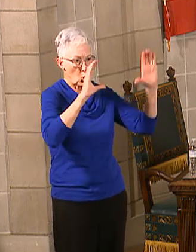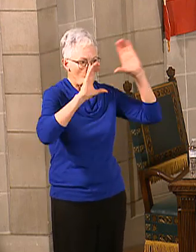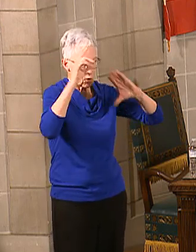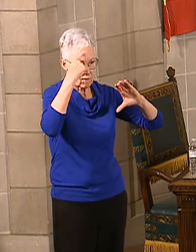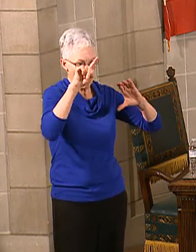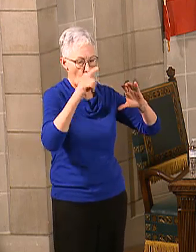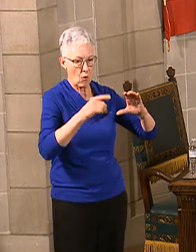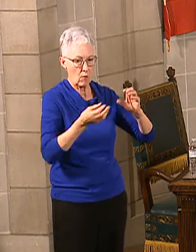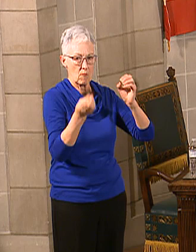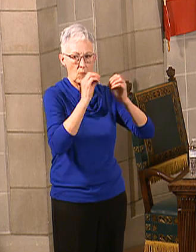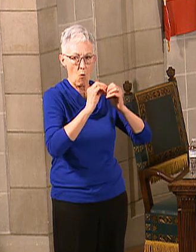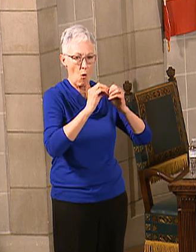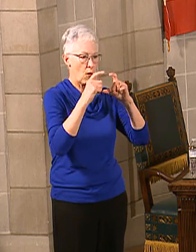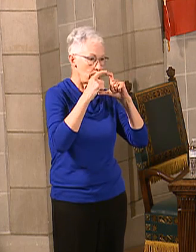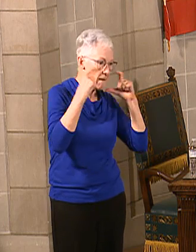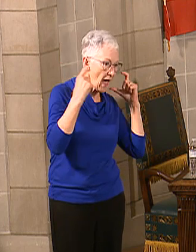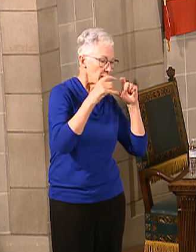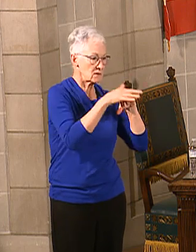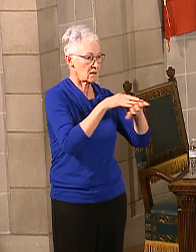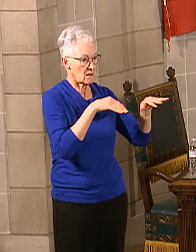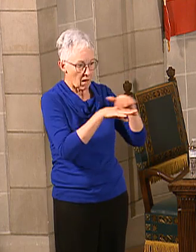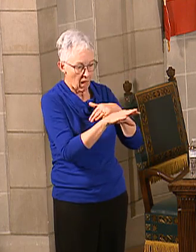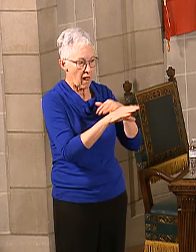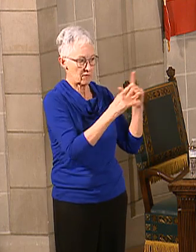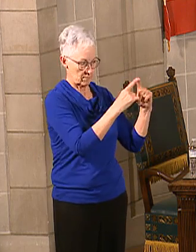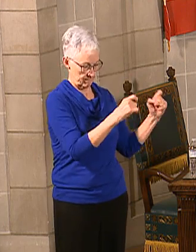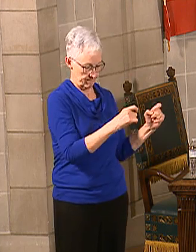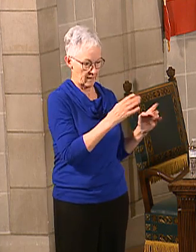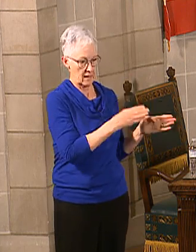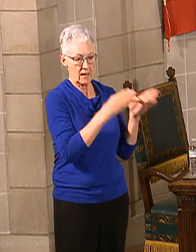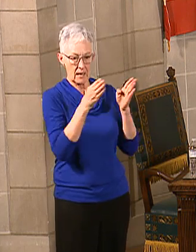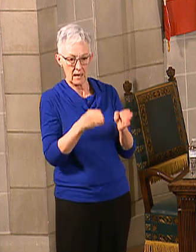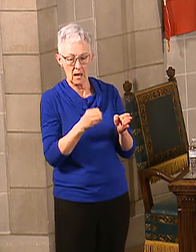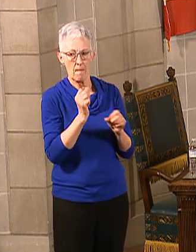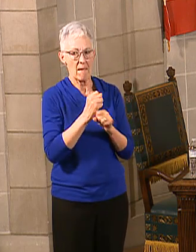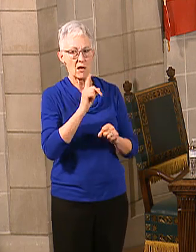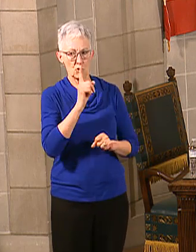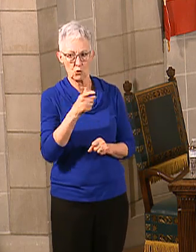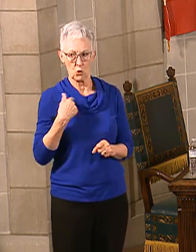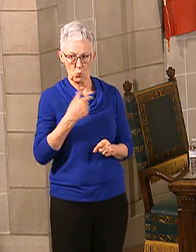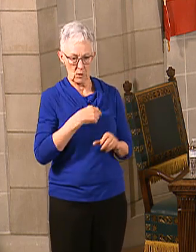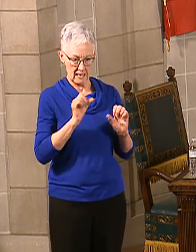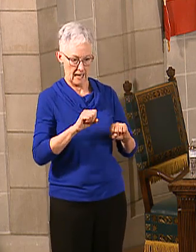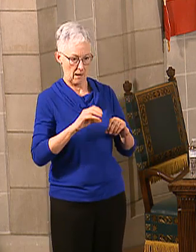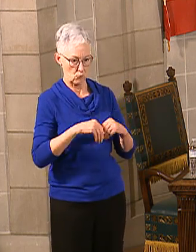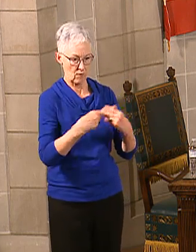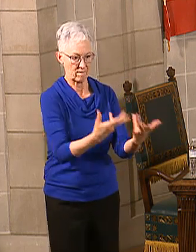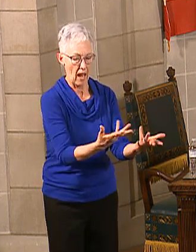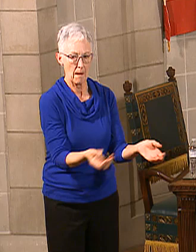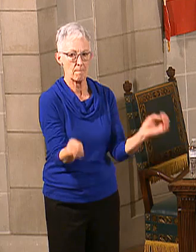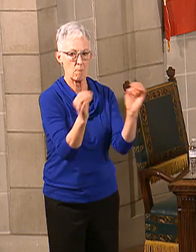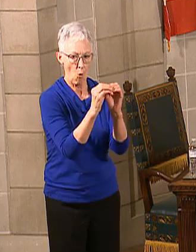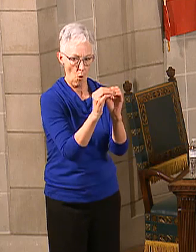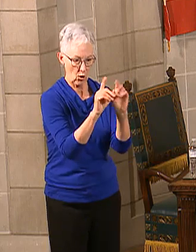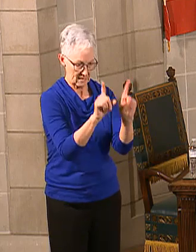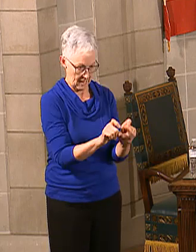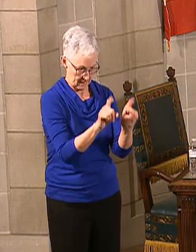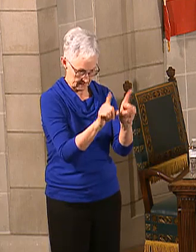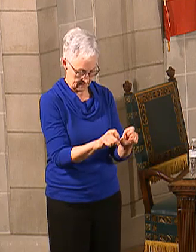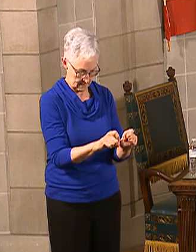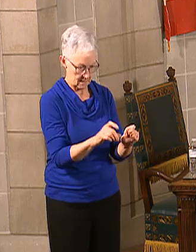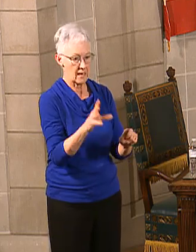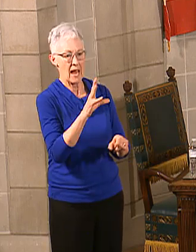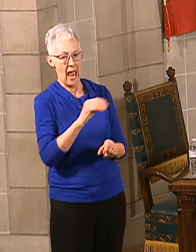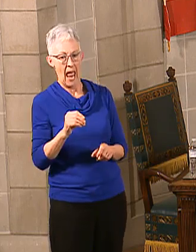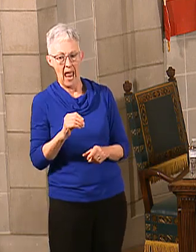more testing, and then making sure that we've got the hospital capacity to be able to handle the people who will need to do it. And that actually rolls into one of